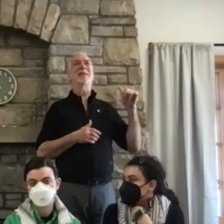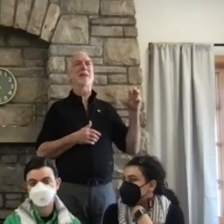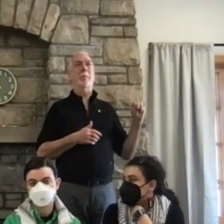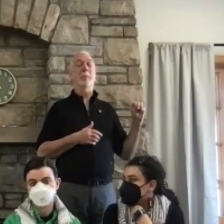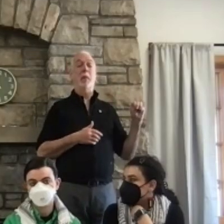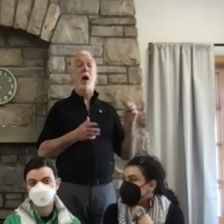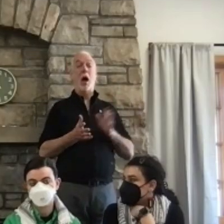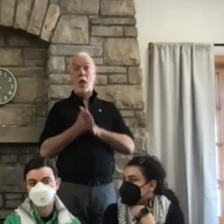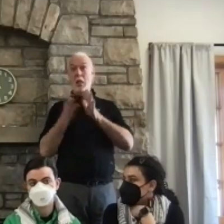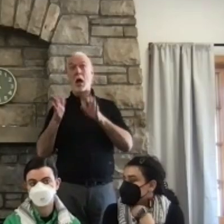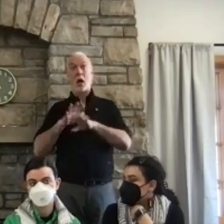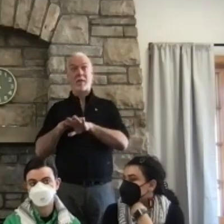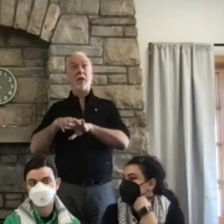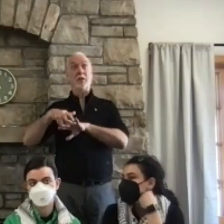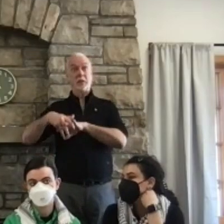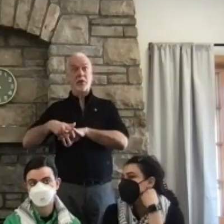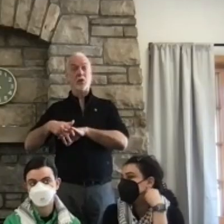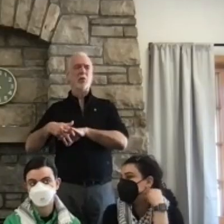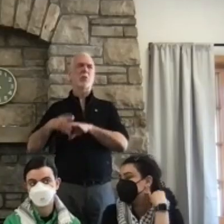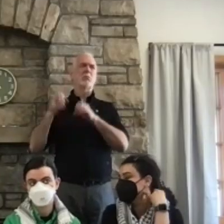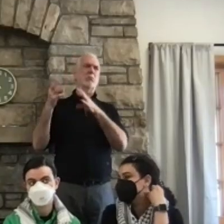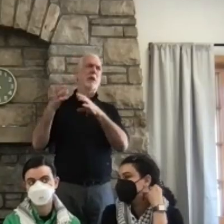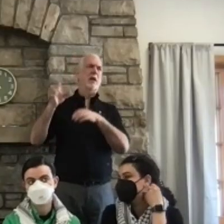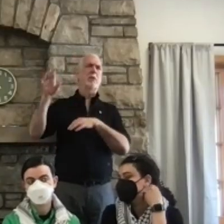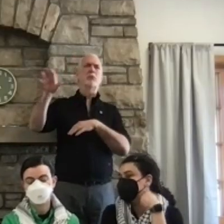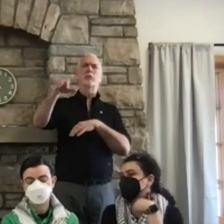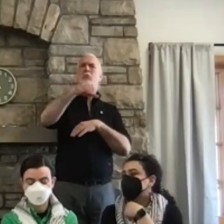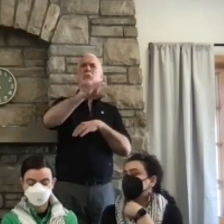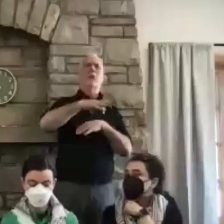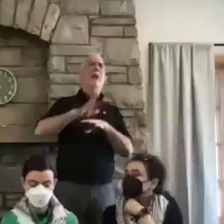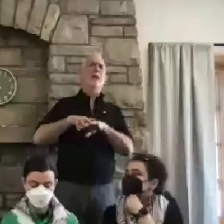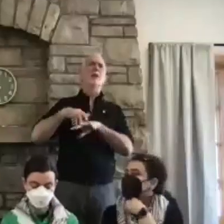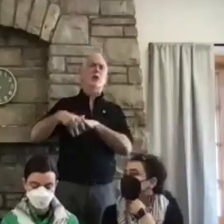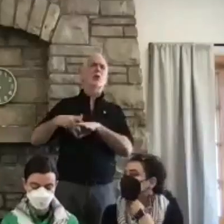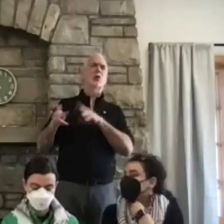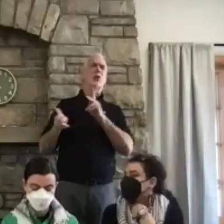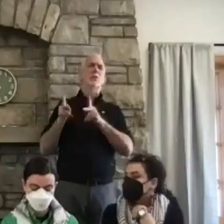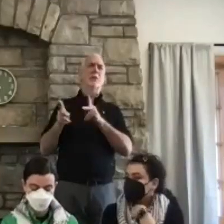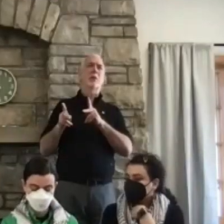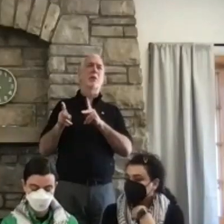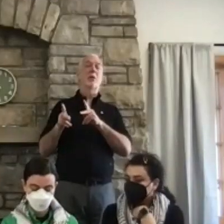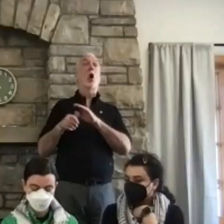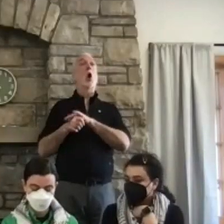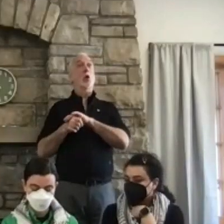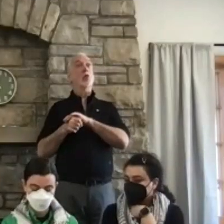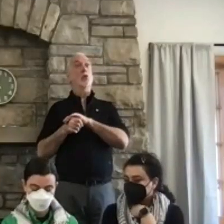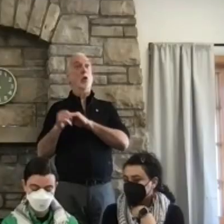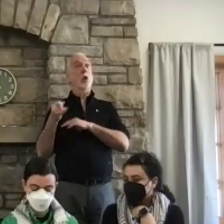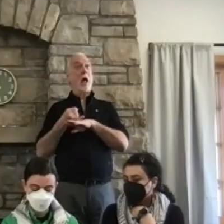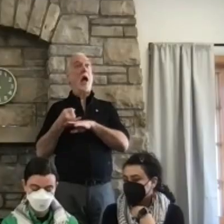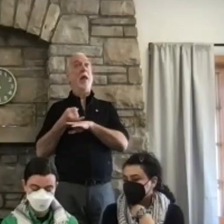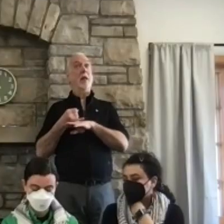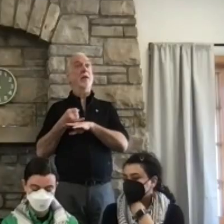lot of indigenous, there's so many different nations, but a lot of indigenous tribes to Turtle Island,